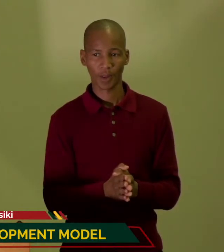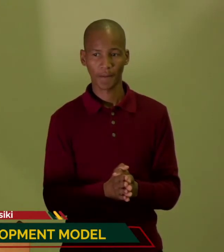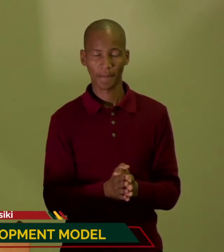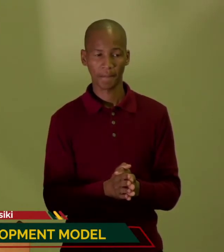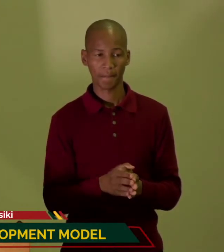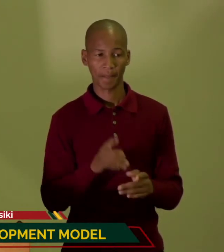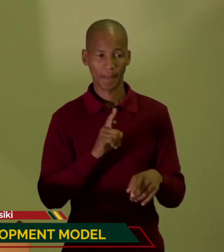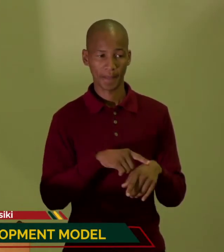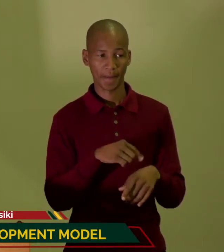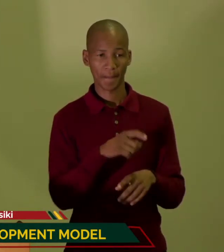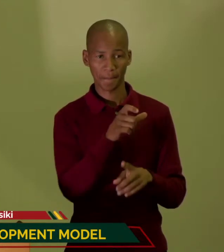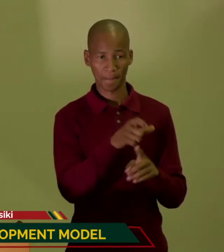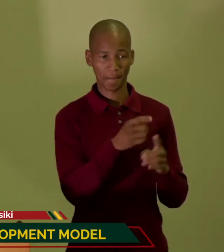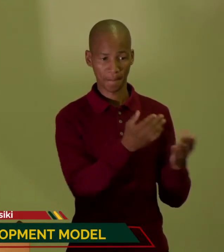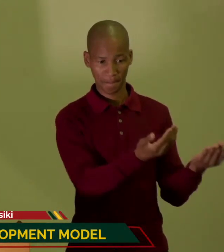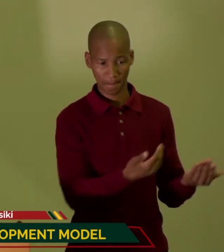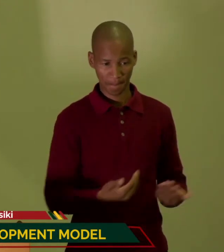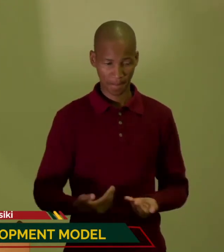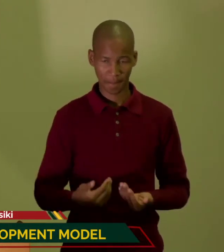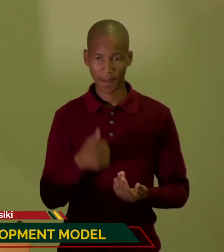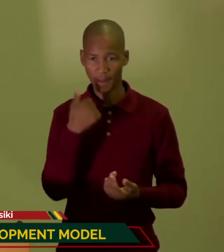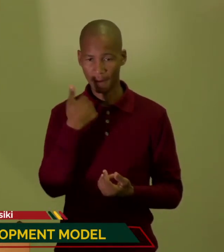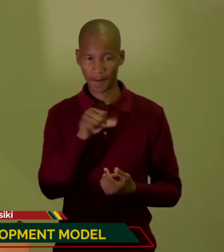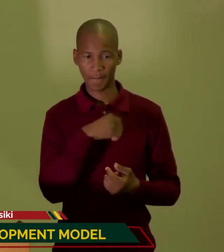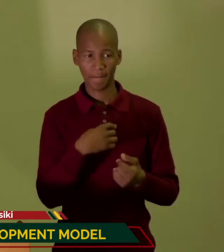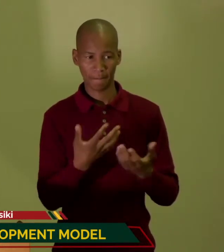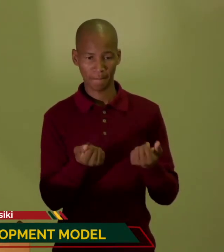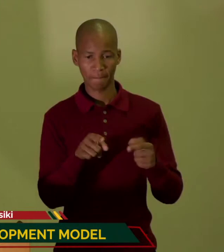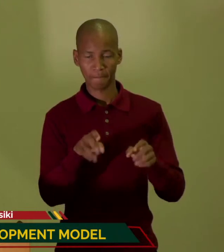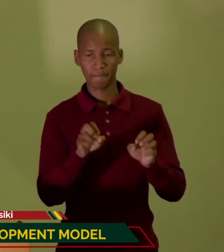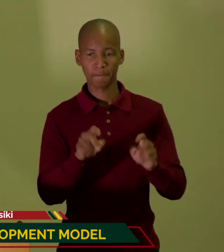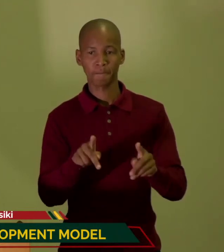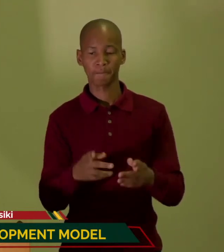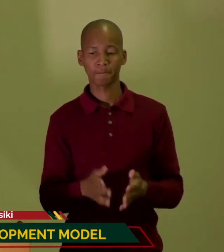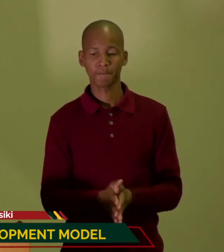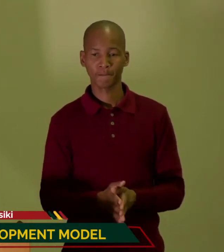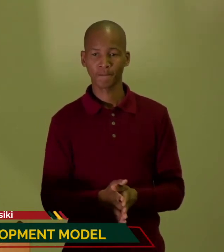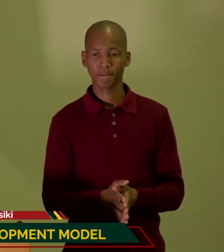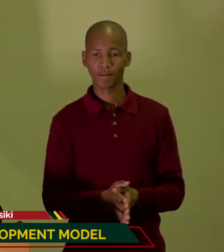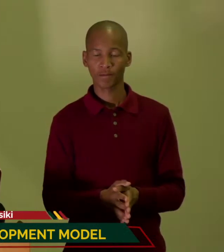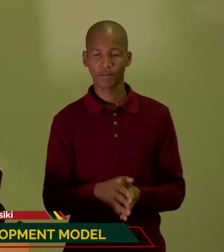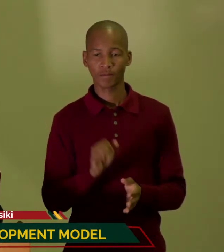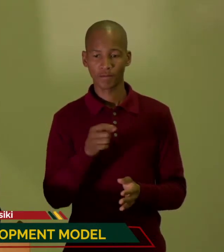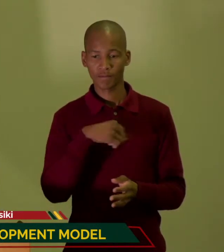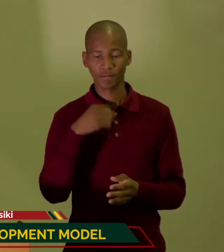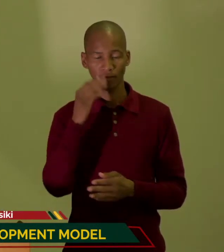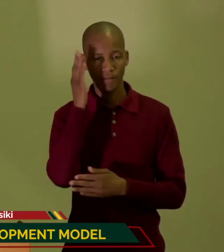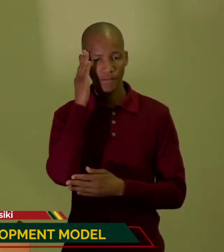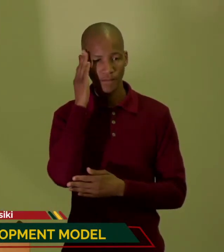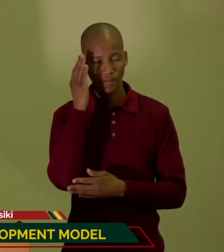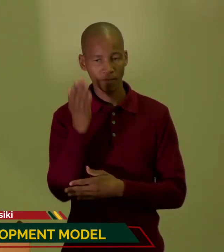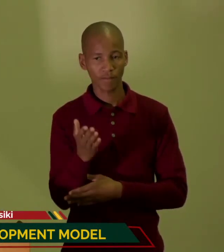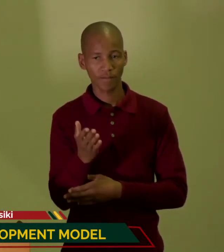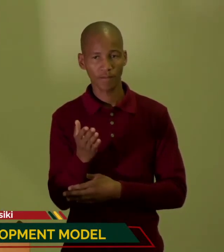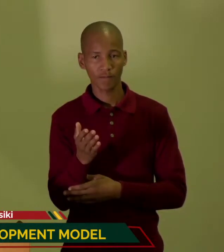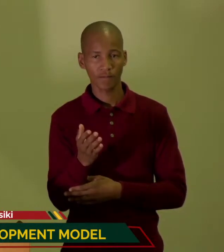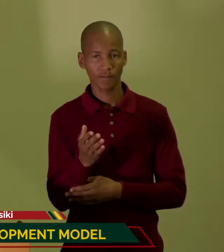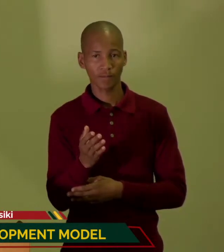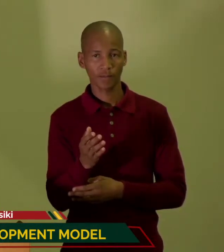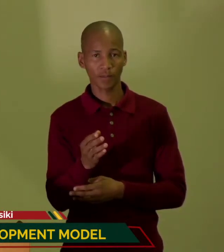forward, then we shall get that chance. We know that there are